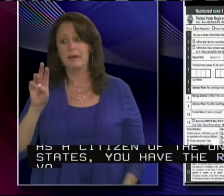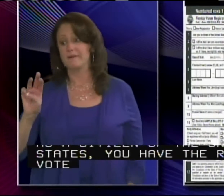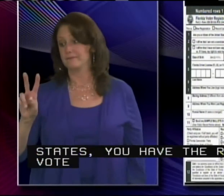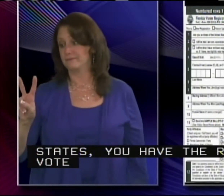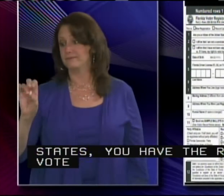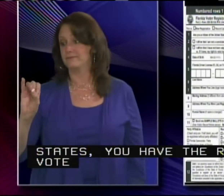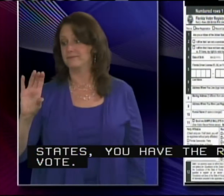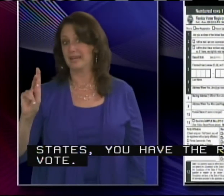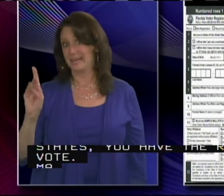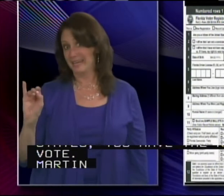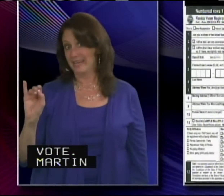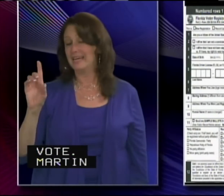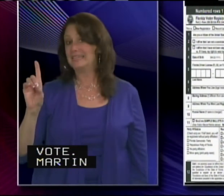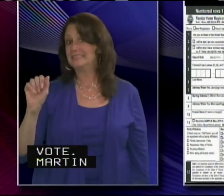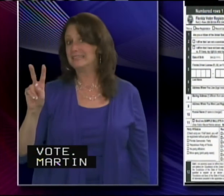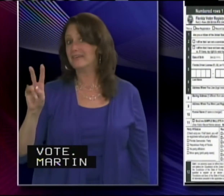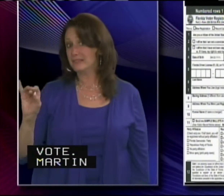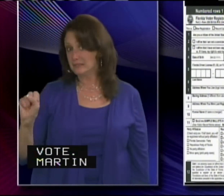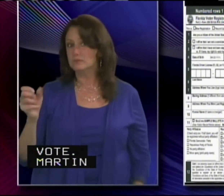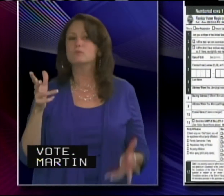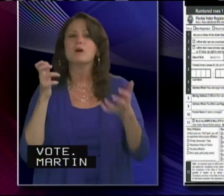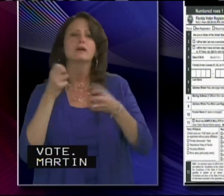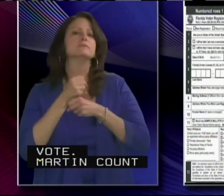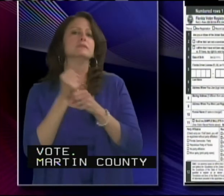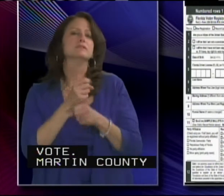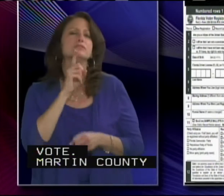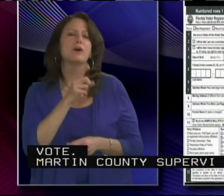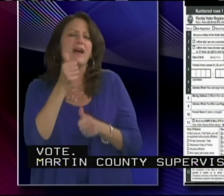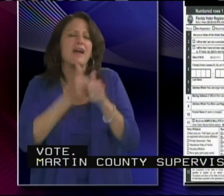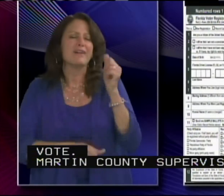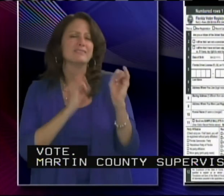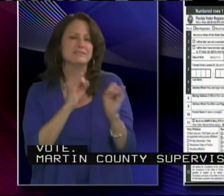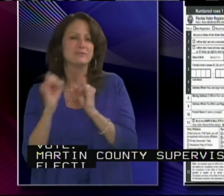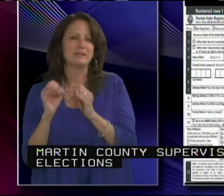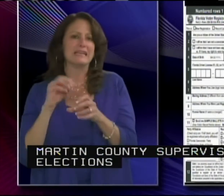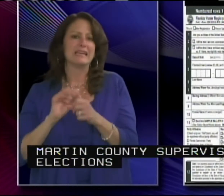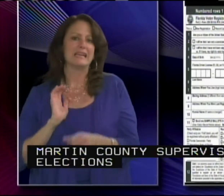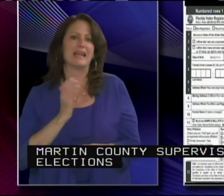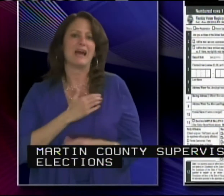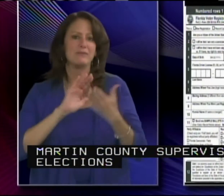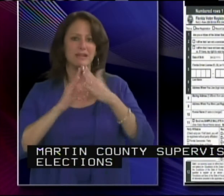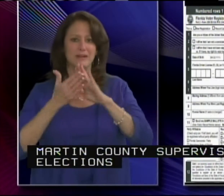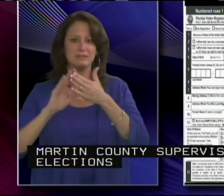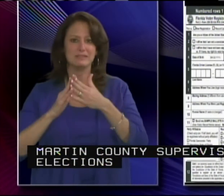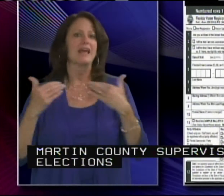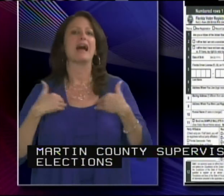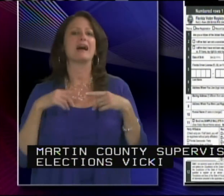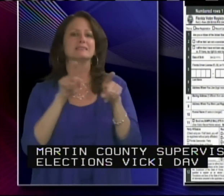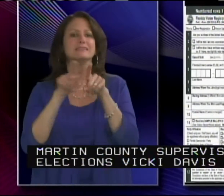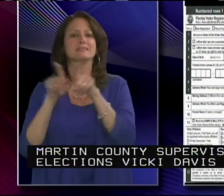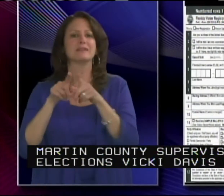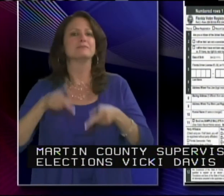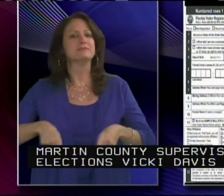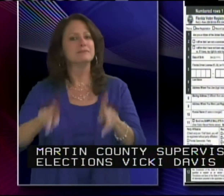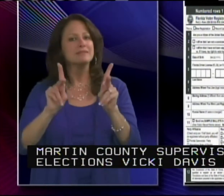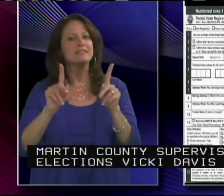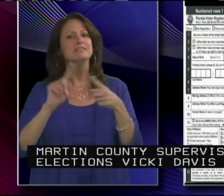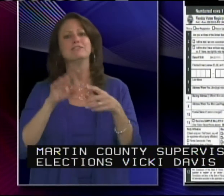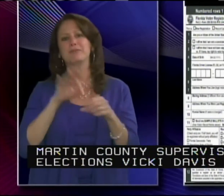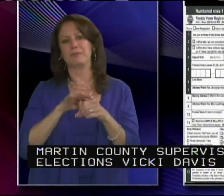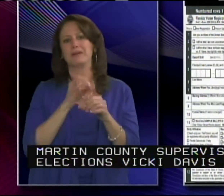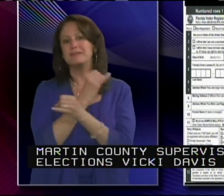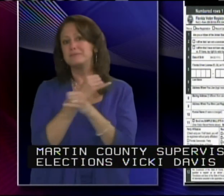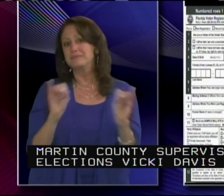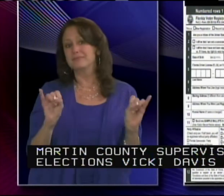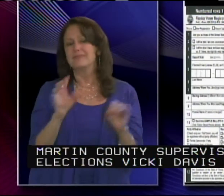Vicki Davis, wants to ensure that every individual in our county has the opportunity to